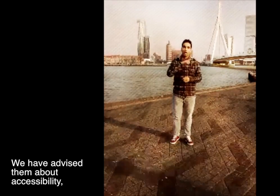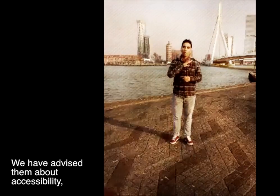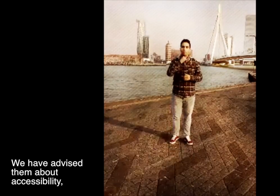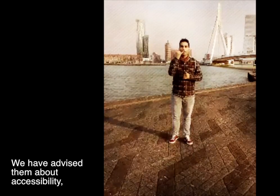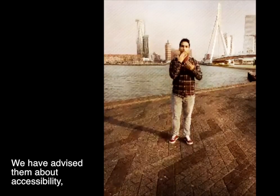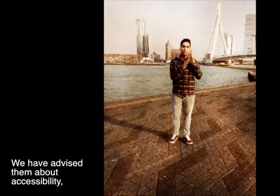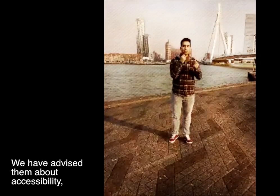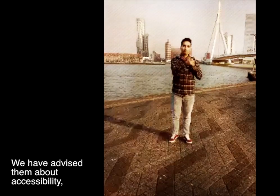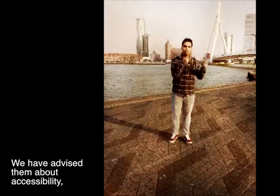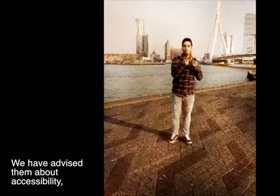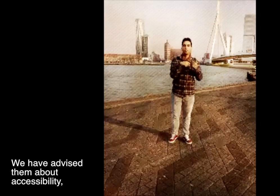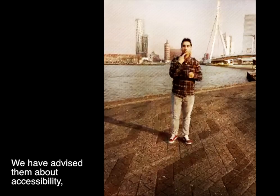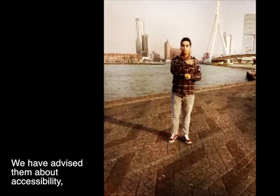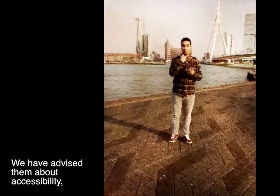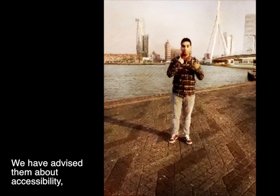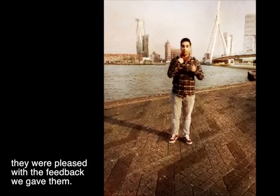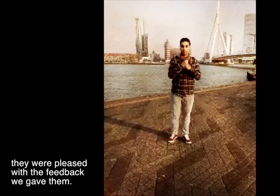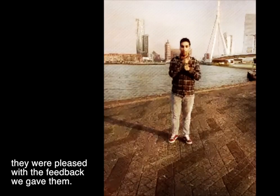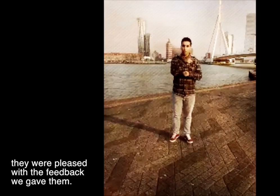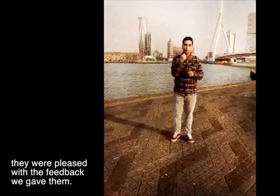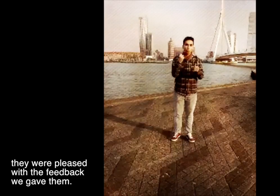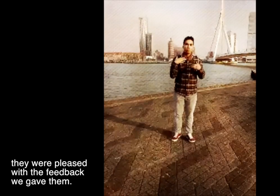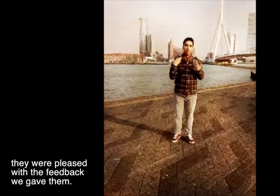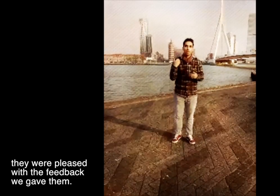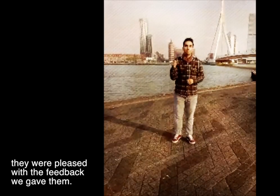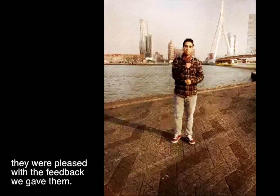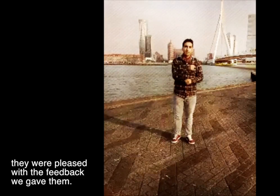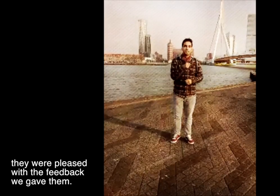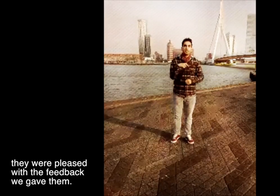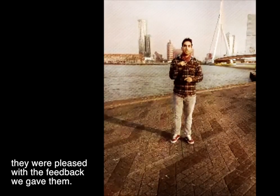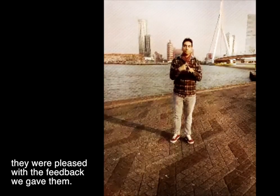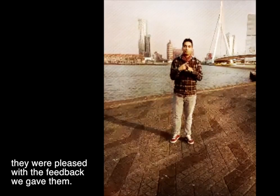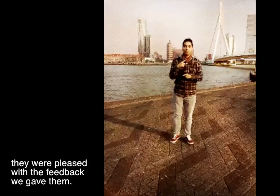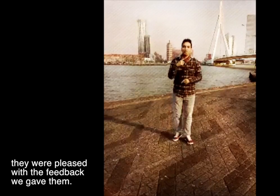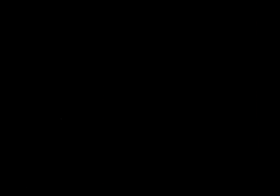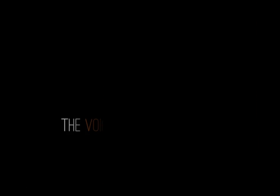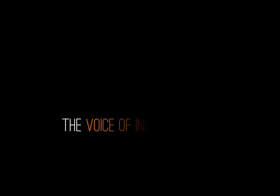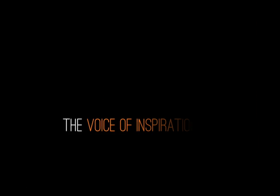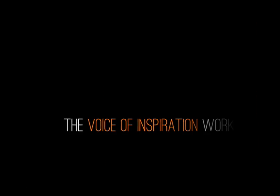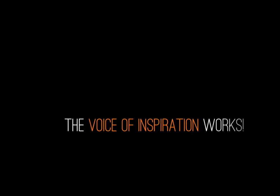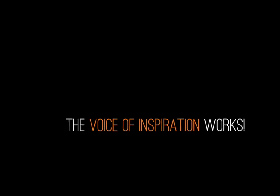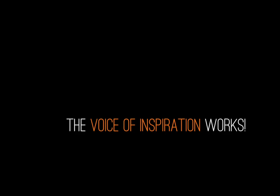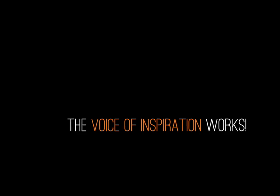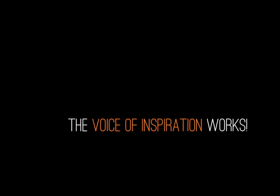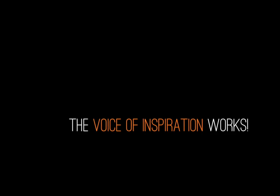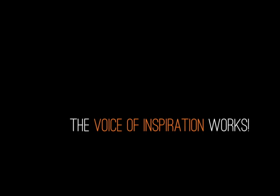proud back against the wall. Against the wall. You're right, you won't see me go